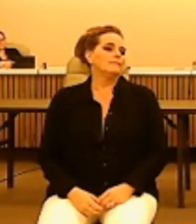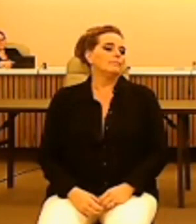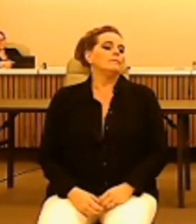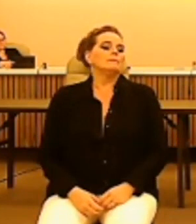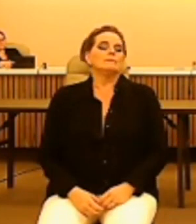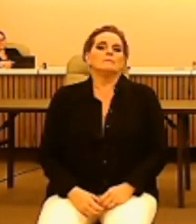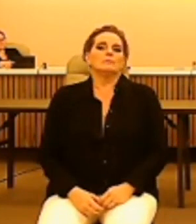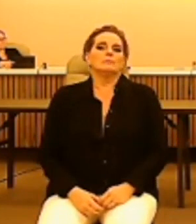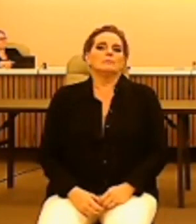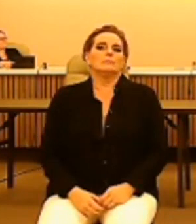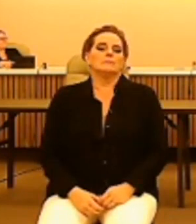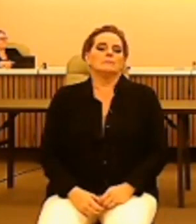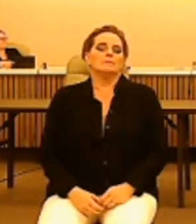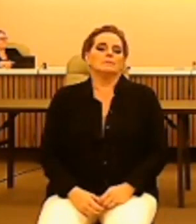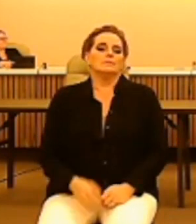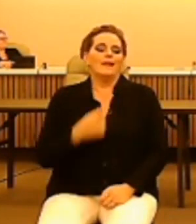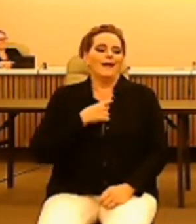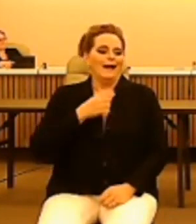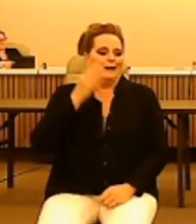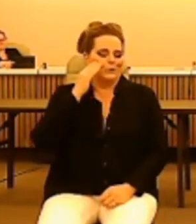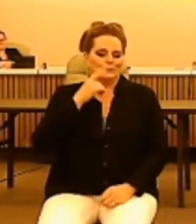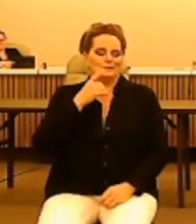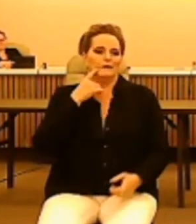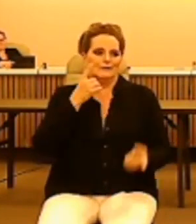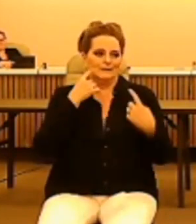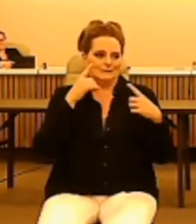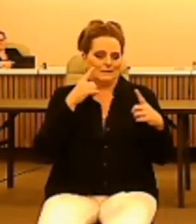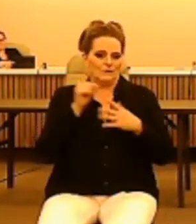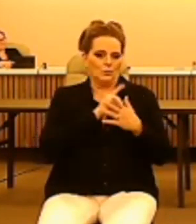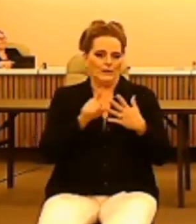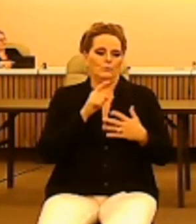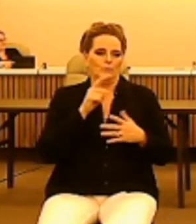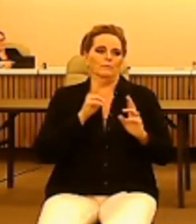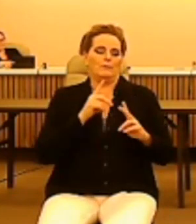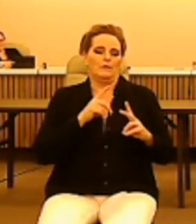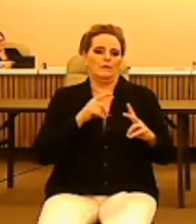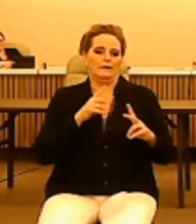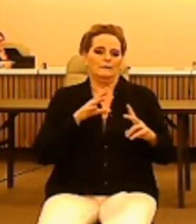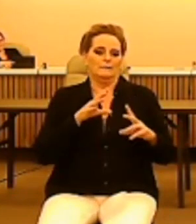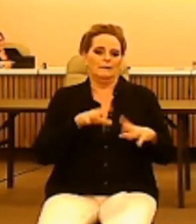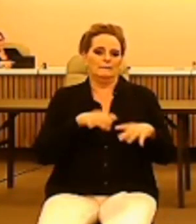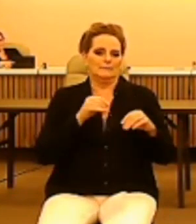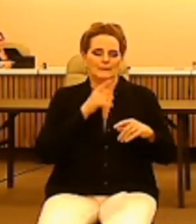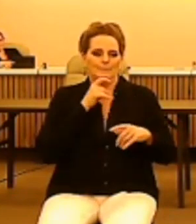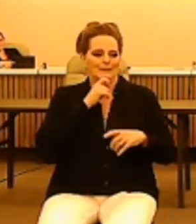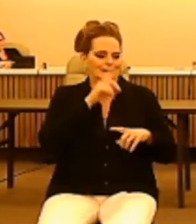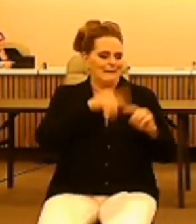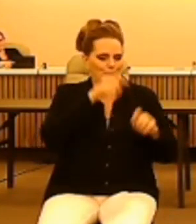I just got ahead of myself because I know she's had a successful week in terms of people accepting, but I couldn't remember who's on which.